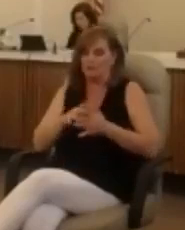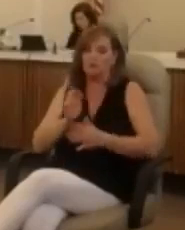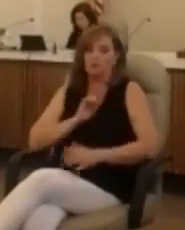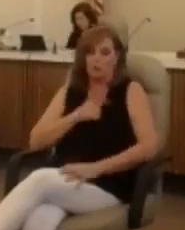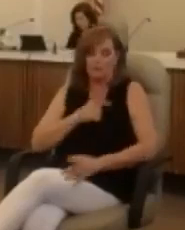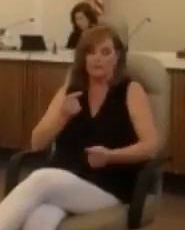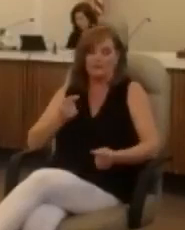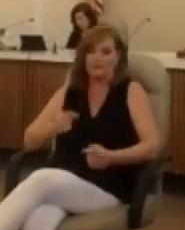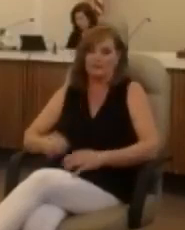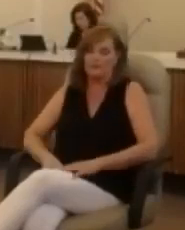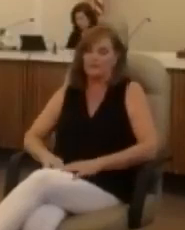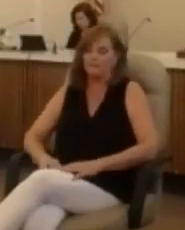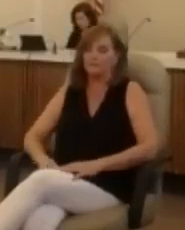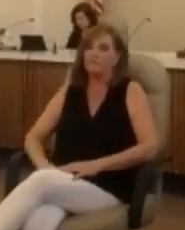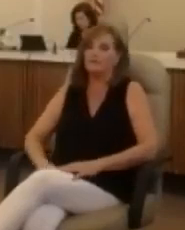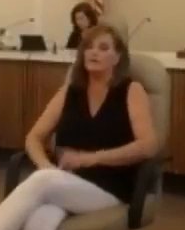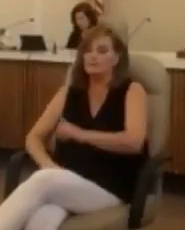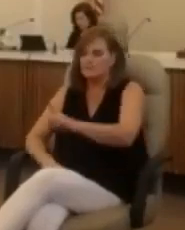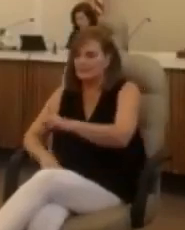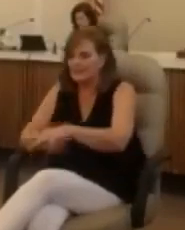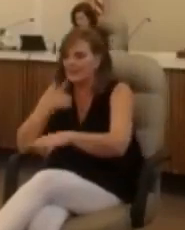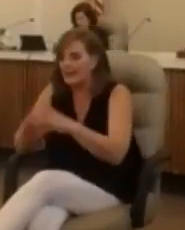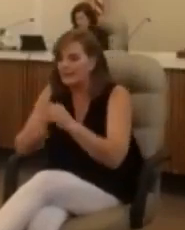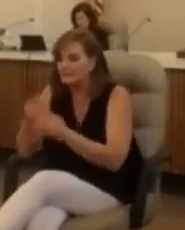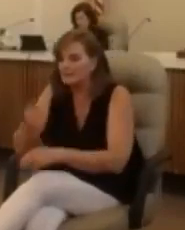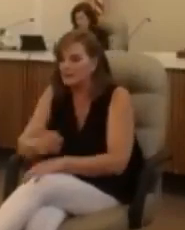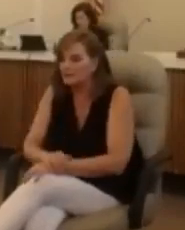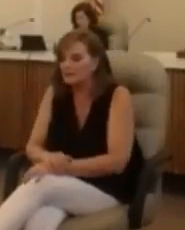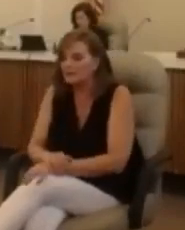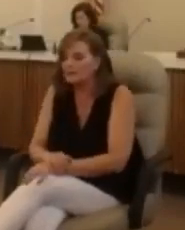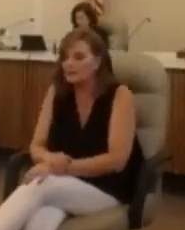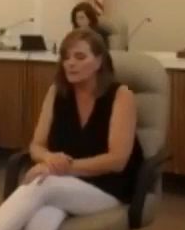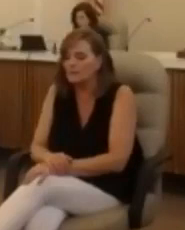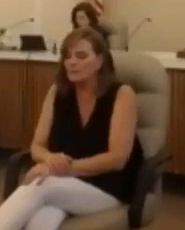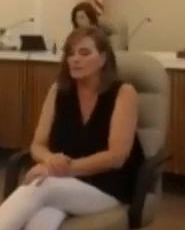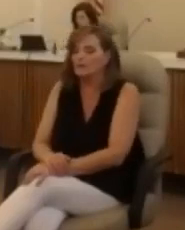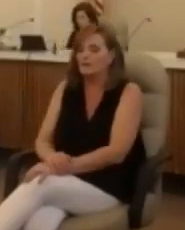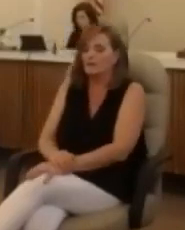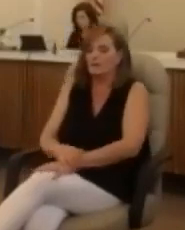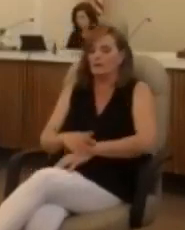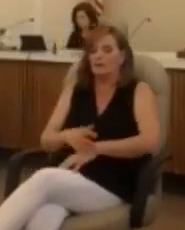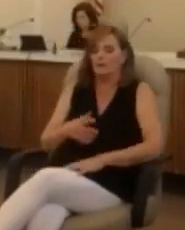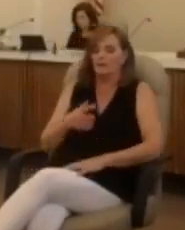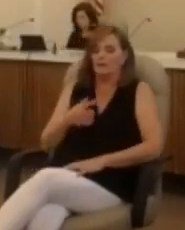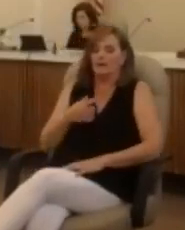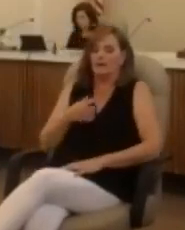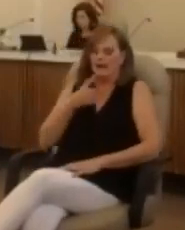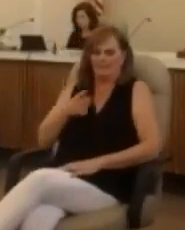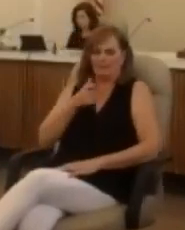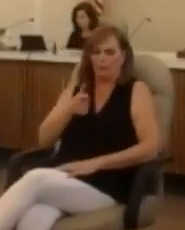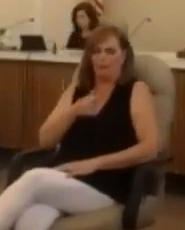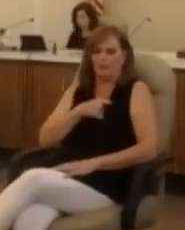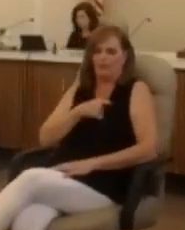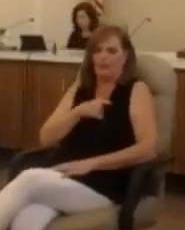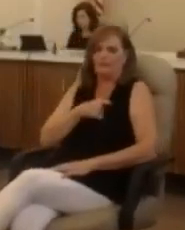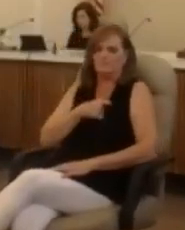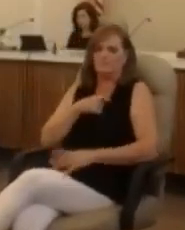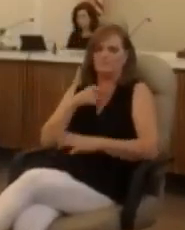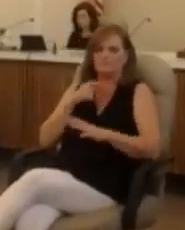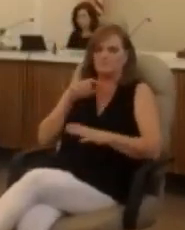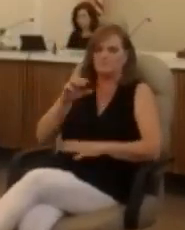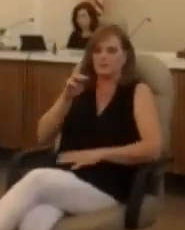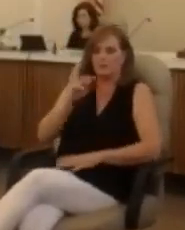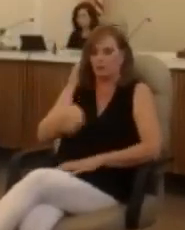can I add something there real quick? So I've been told that the county really has never turned down a traffic study. That's why I invited people